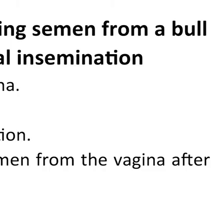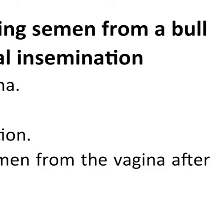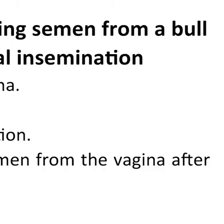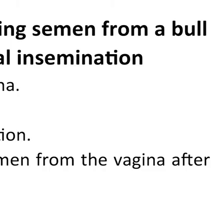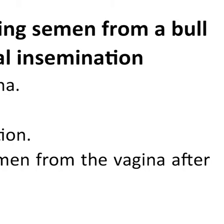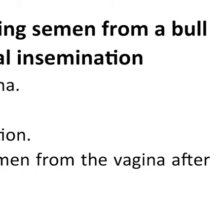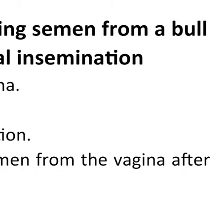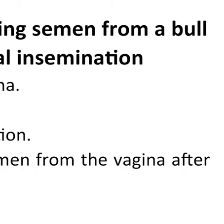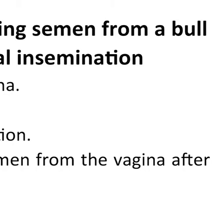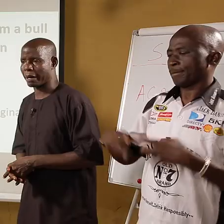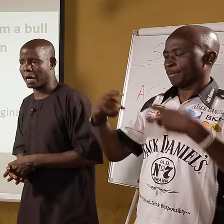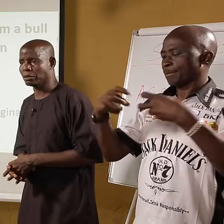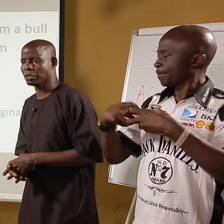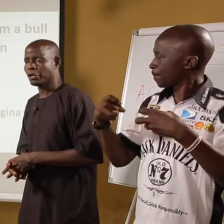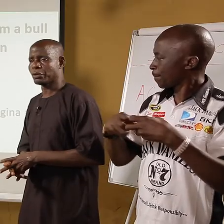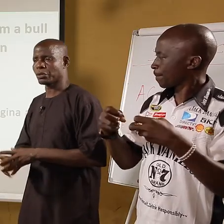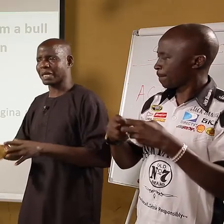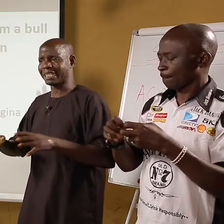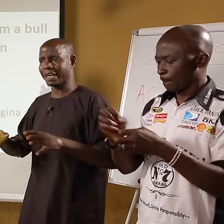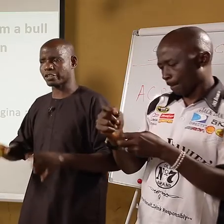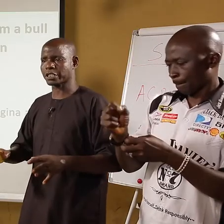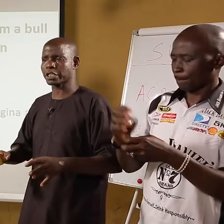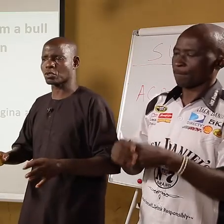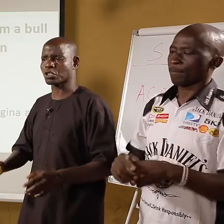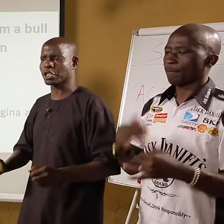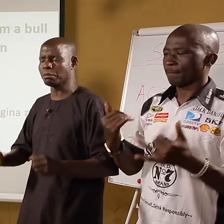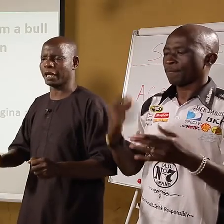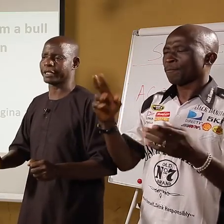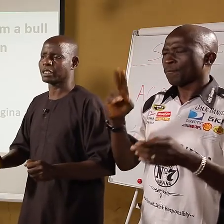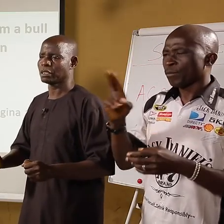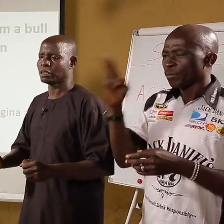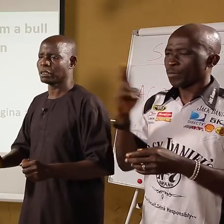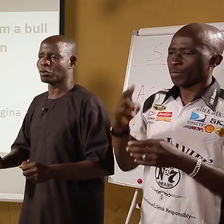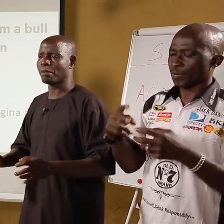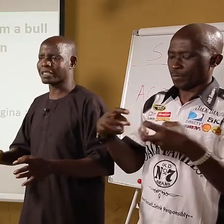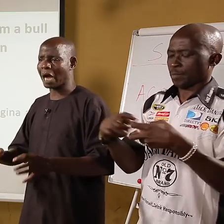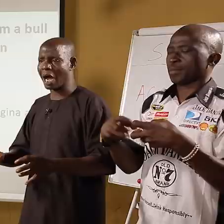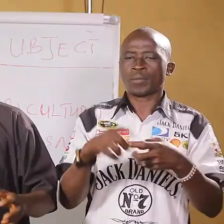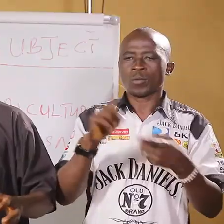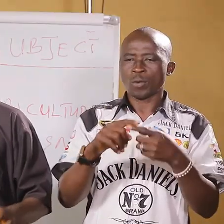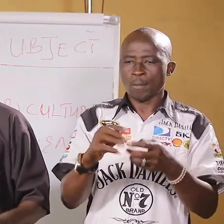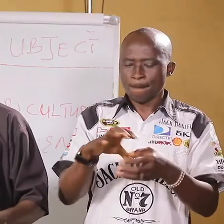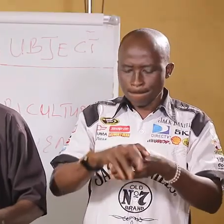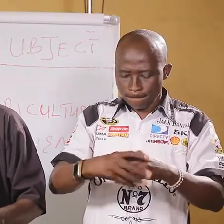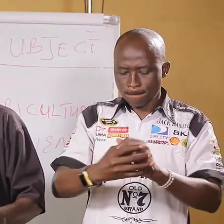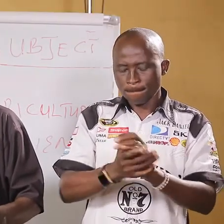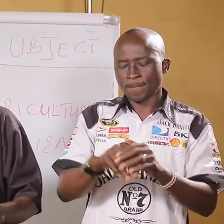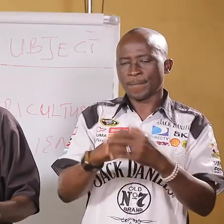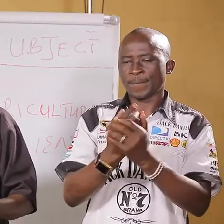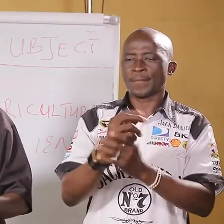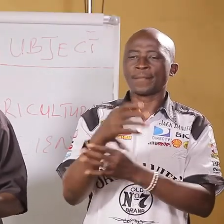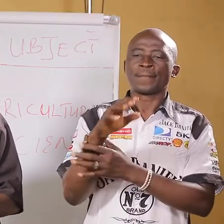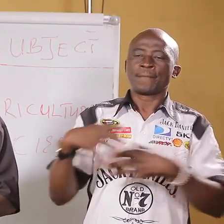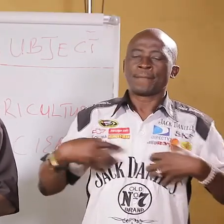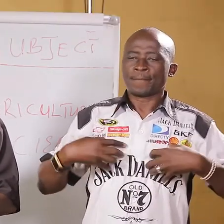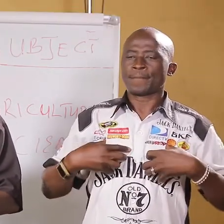electron ejaculation. This time around, you use an electricity to stimulate, to massage the animal.